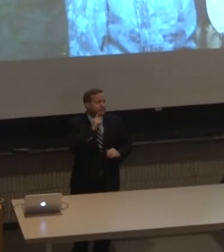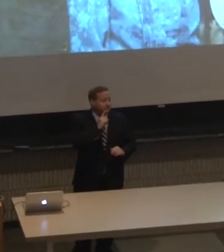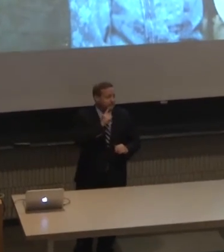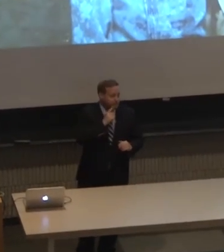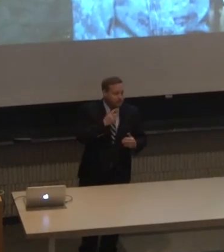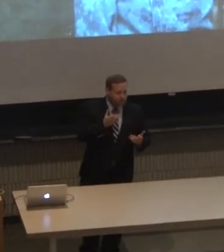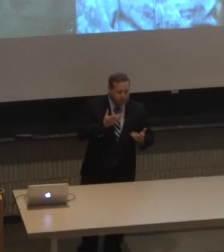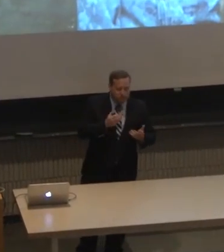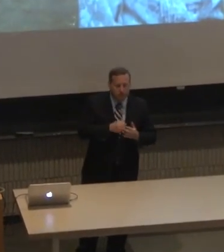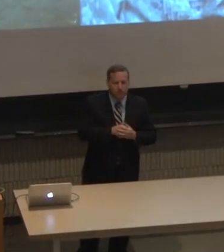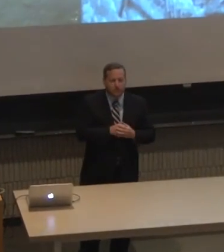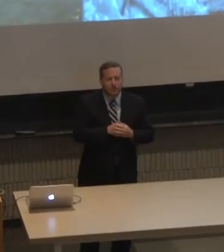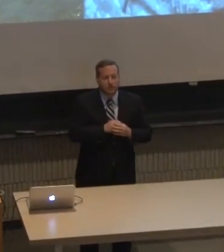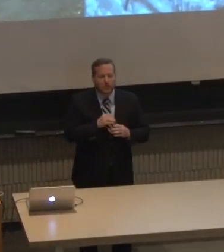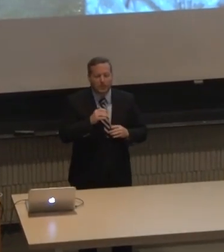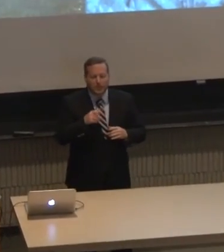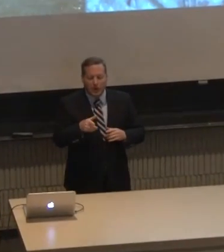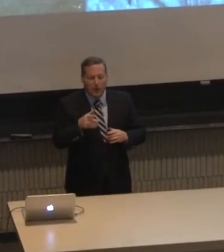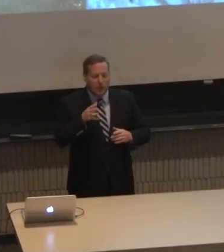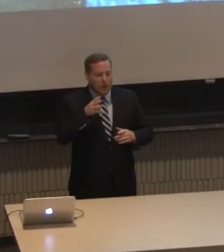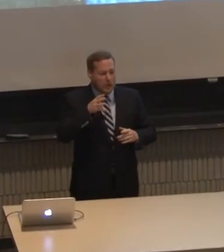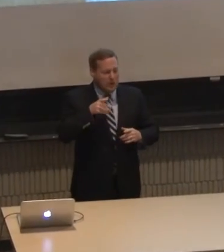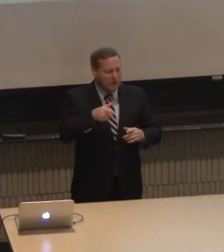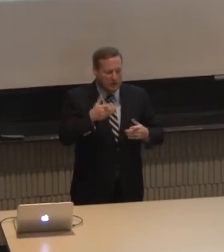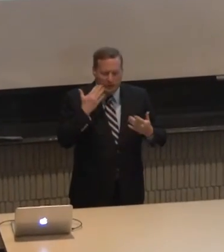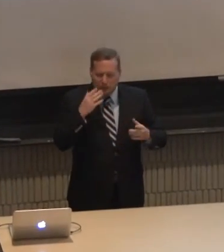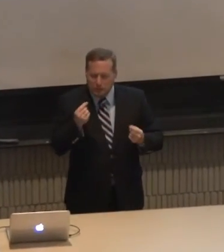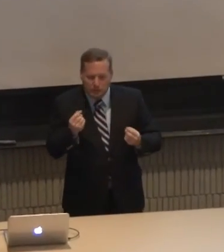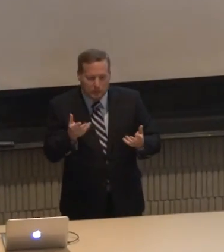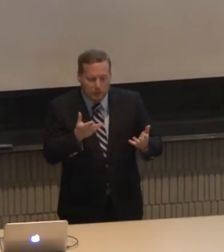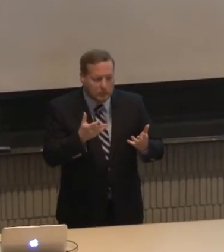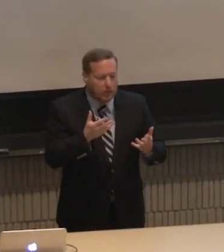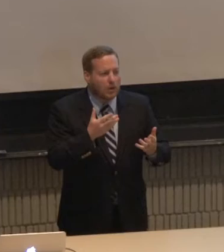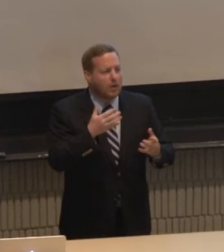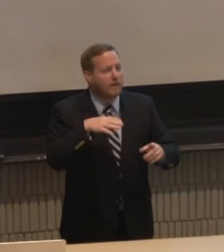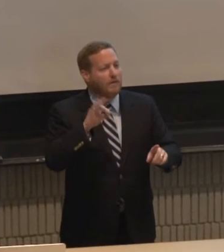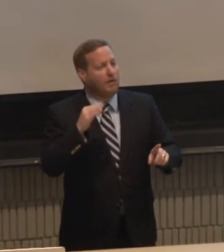to be crazy ideas, like putting my mother in baths of cold water to try to get her hearing back.